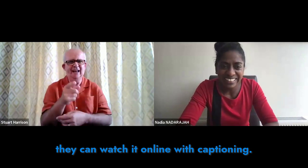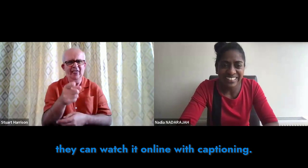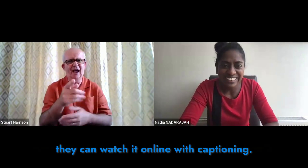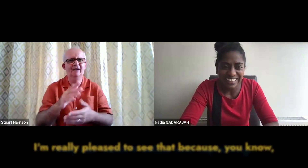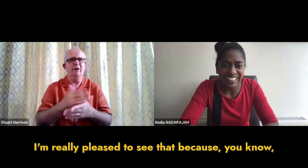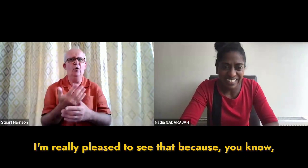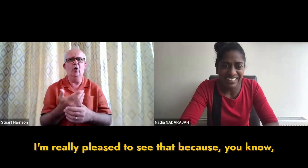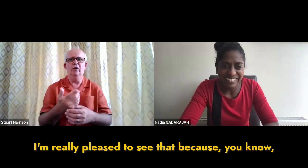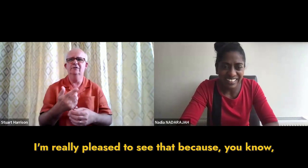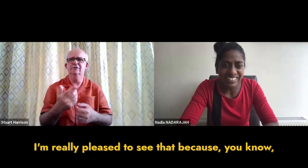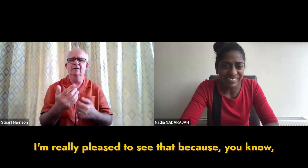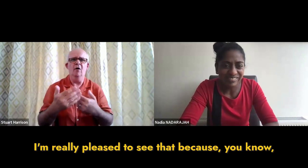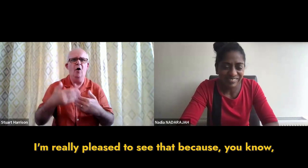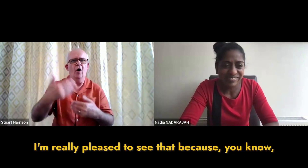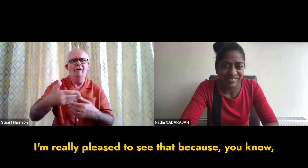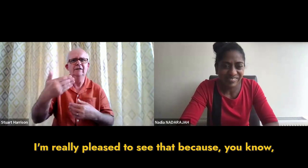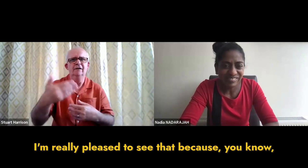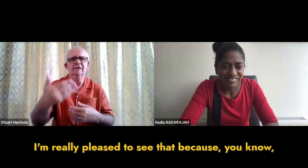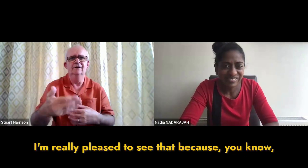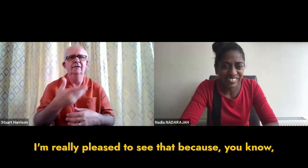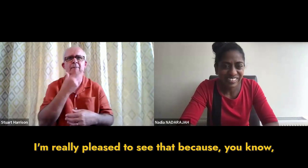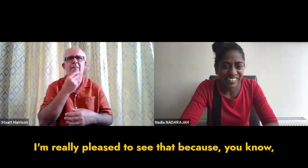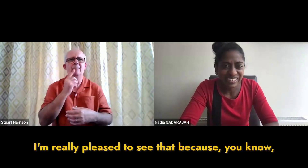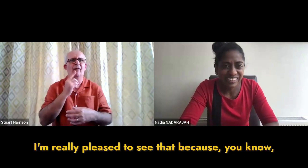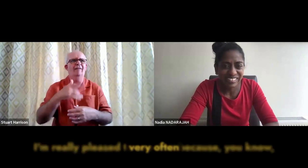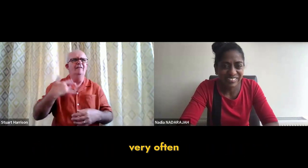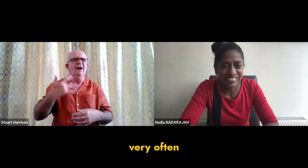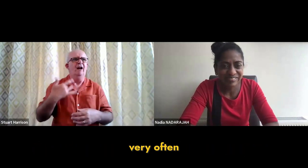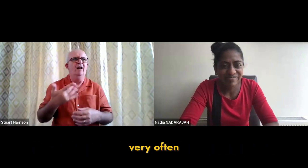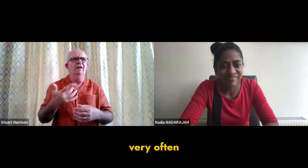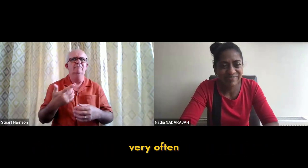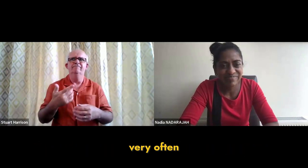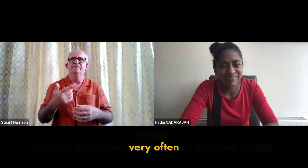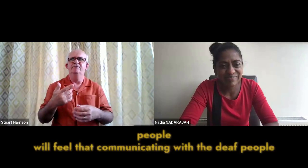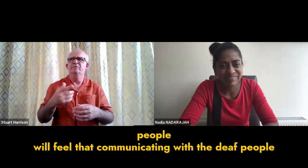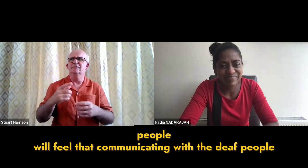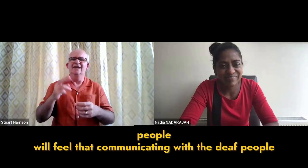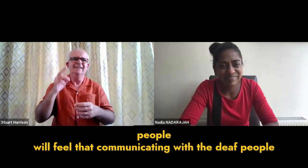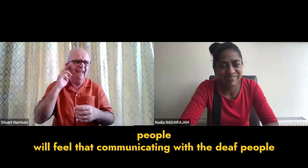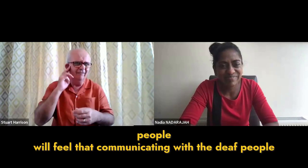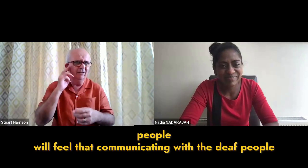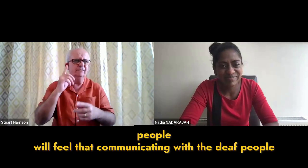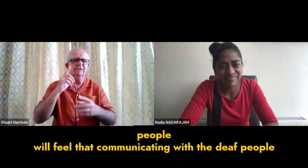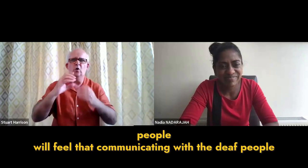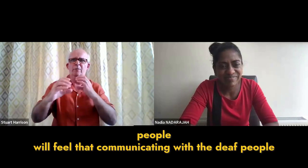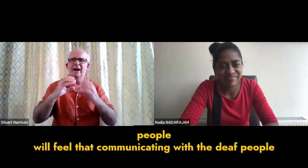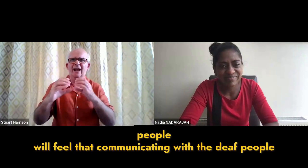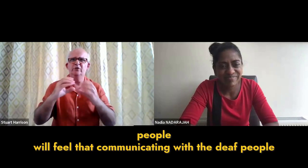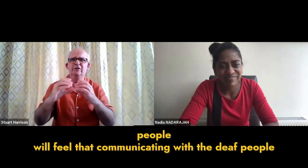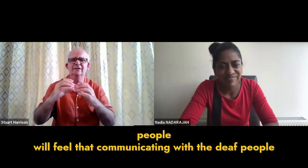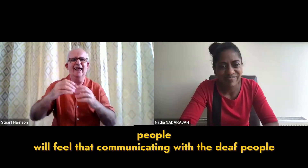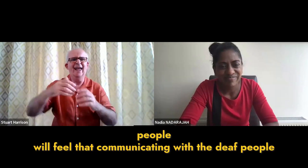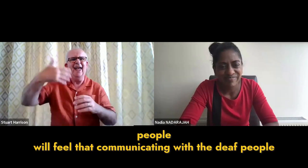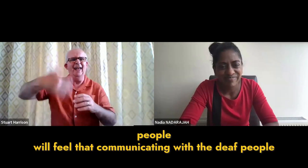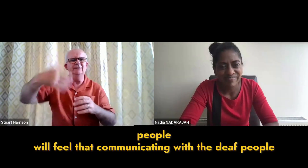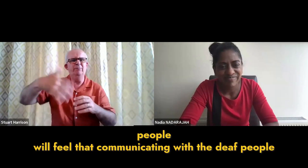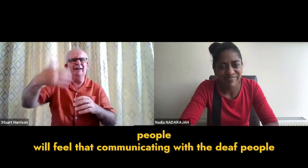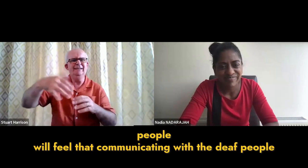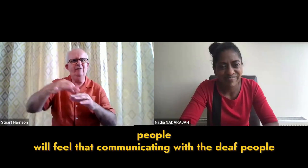captioning. I'm really pleased to see that because, very often people will feel